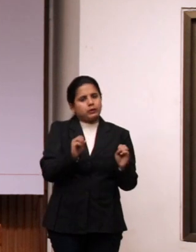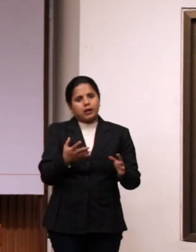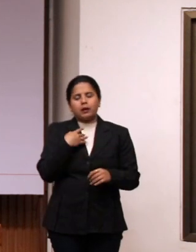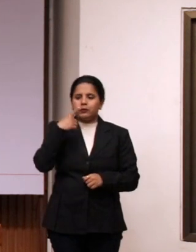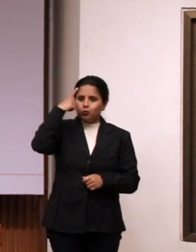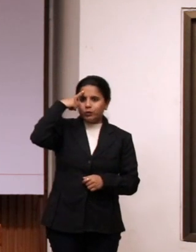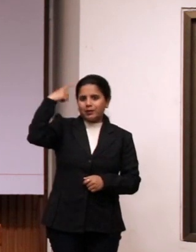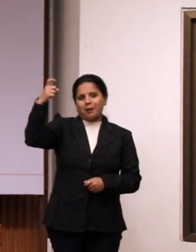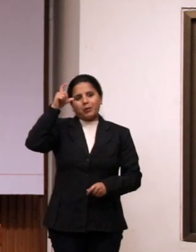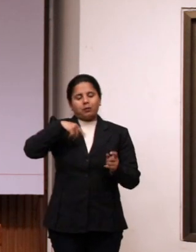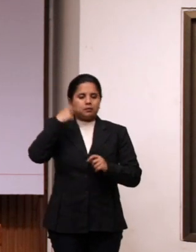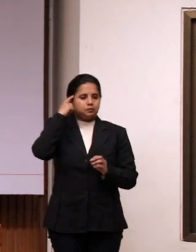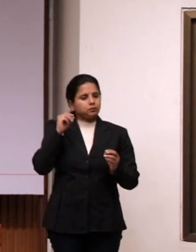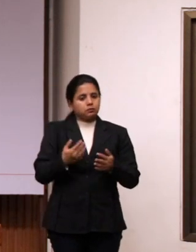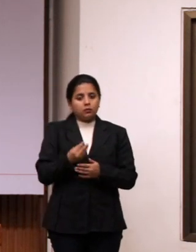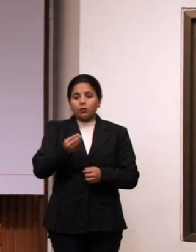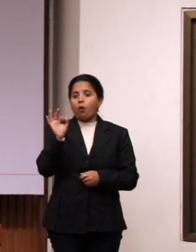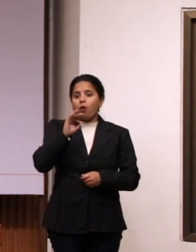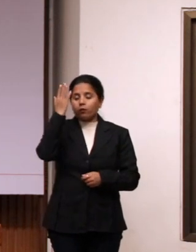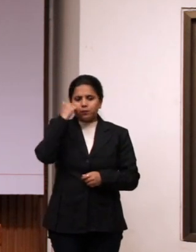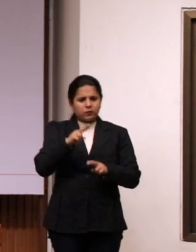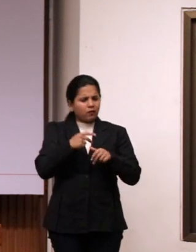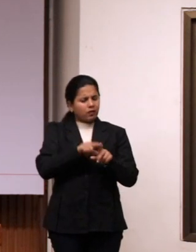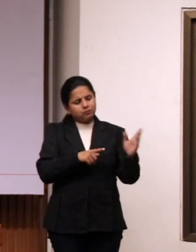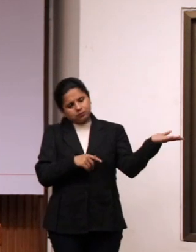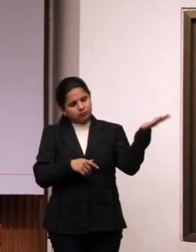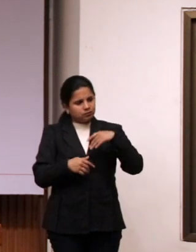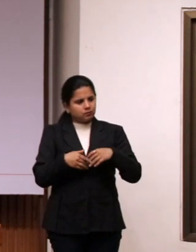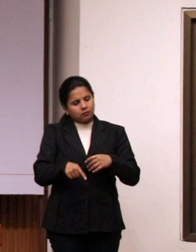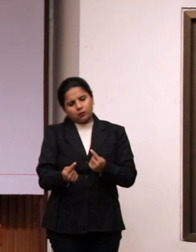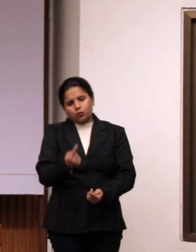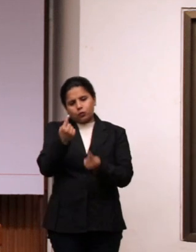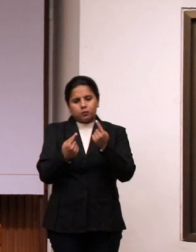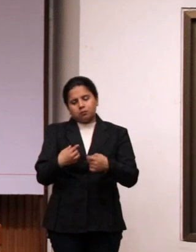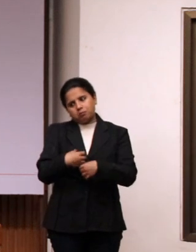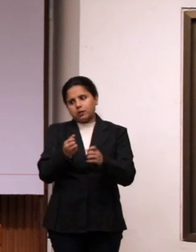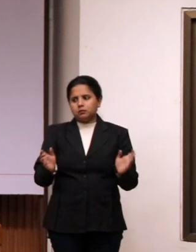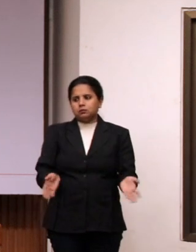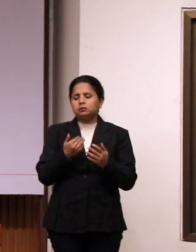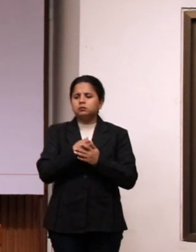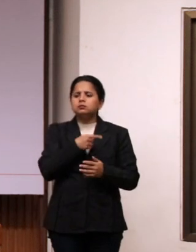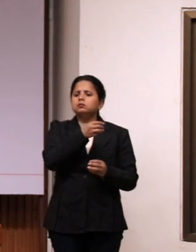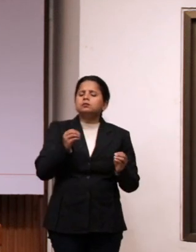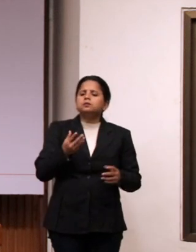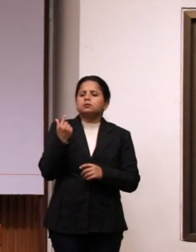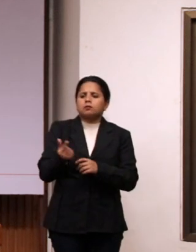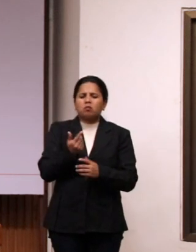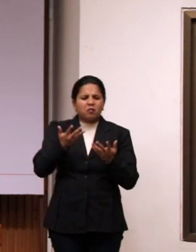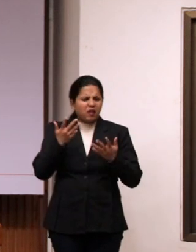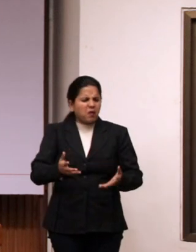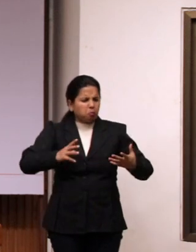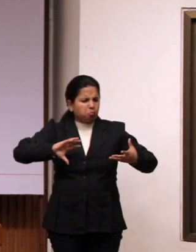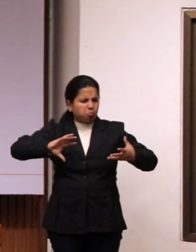dreamed. And some of the officer called me, Faiyaz bhai, ajao, we will create grassland. And then they started using heavy